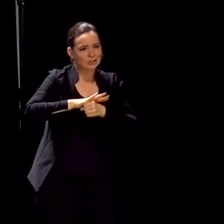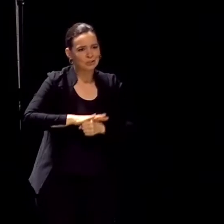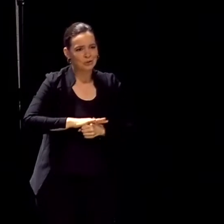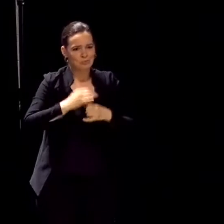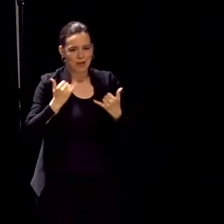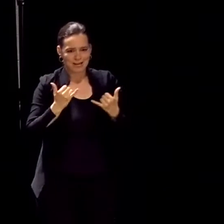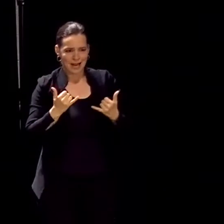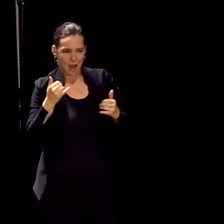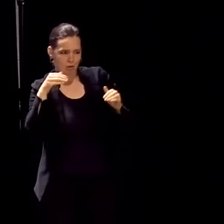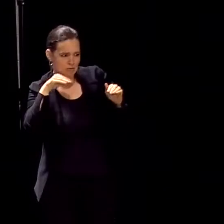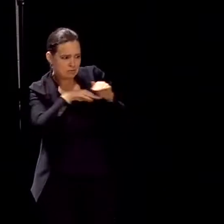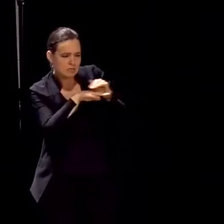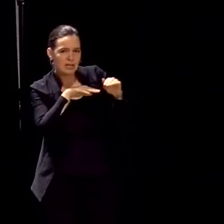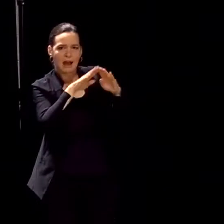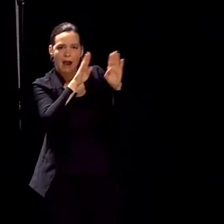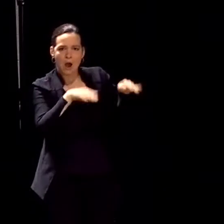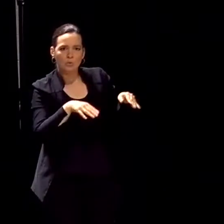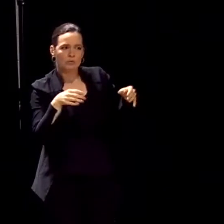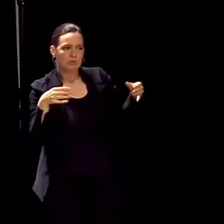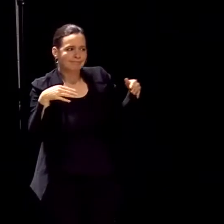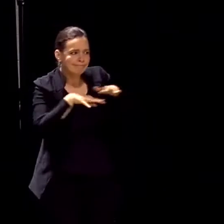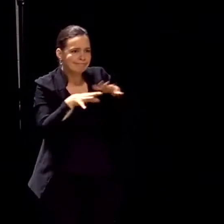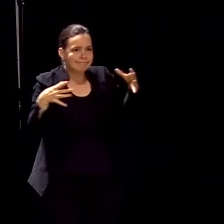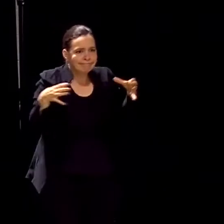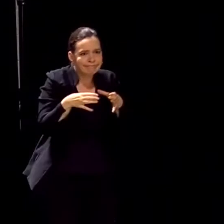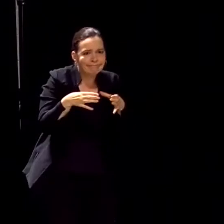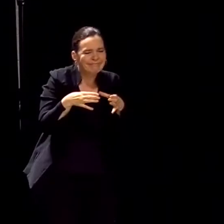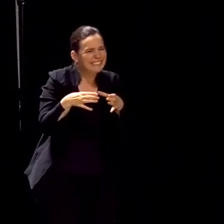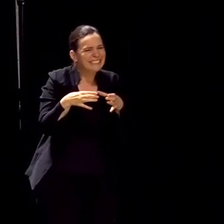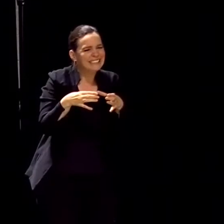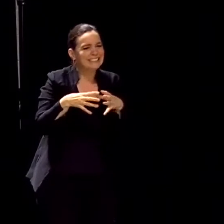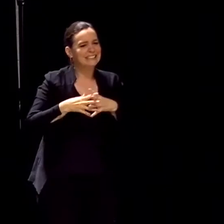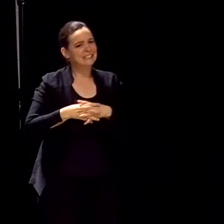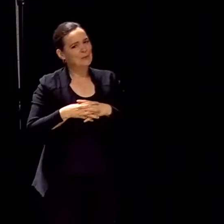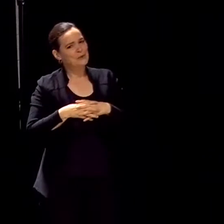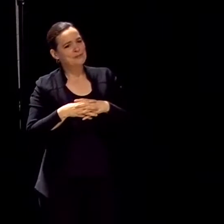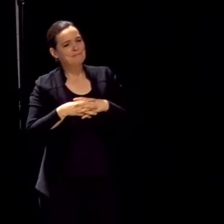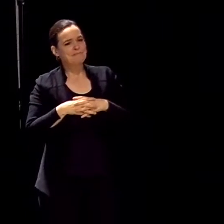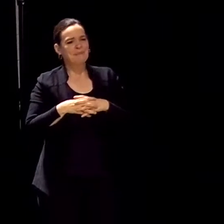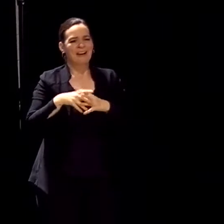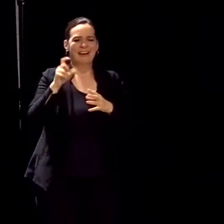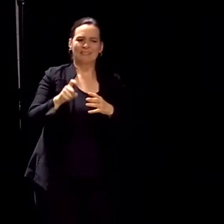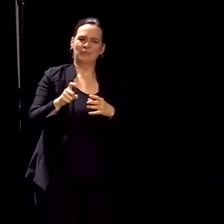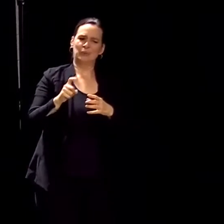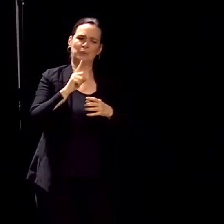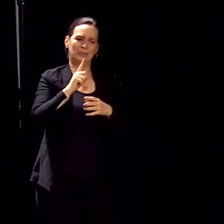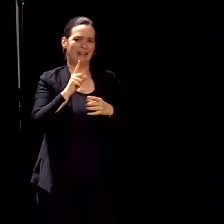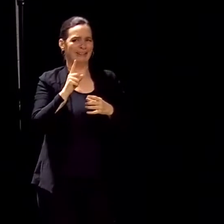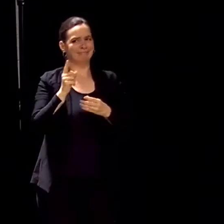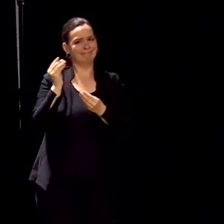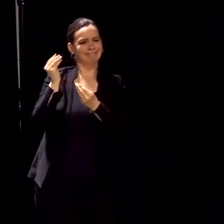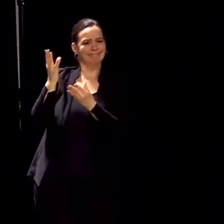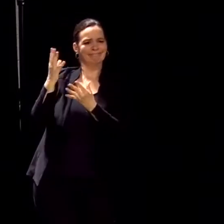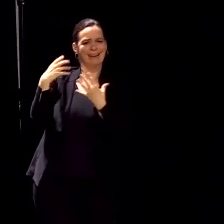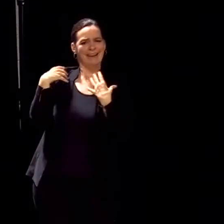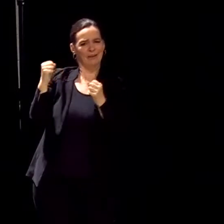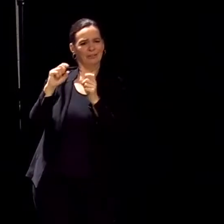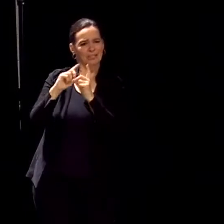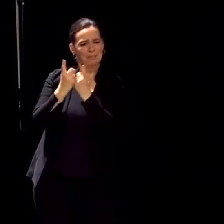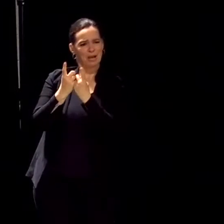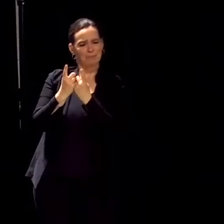We continue to do what we need to do, giving the health department the resources to trace. But again, if you have 100 cases a